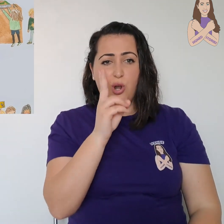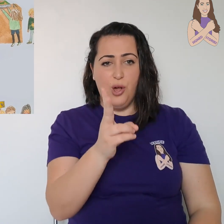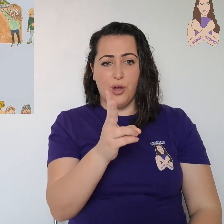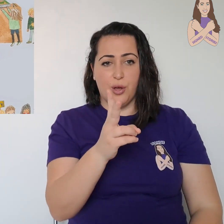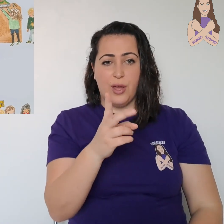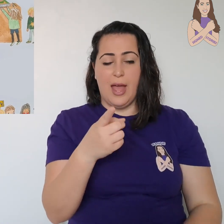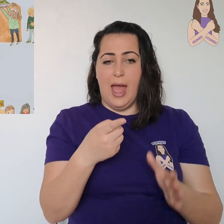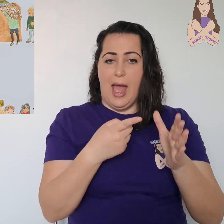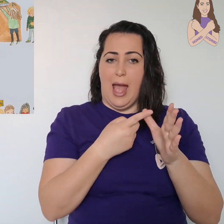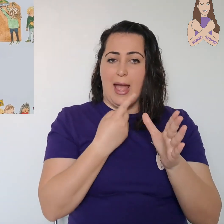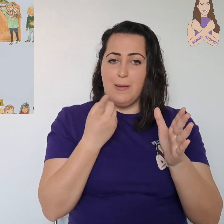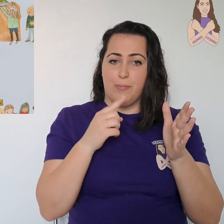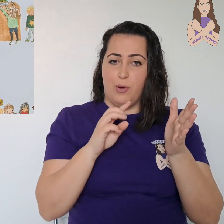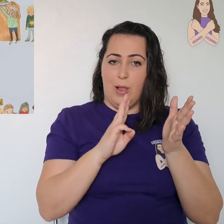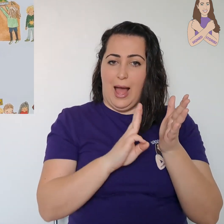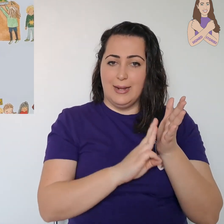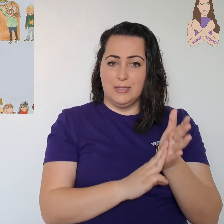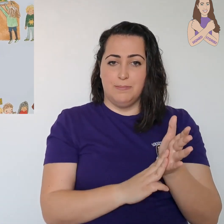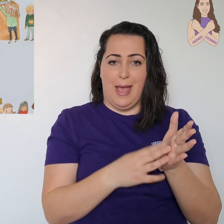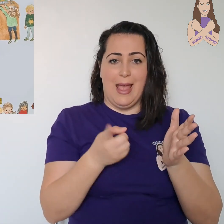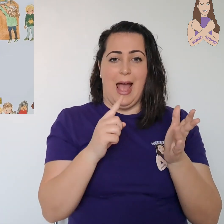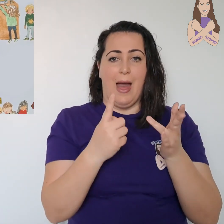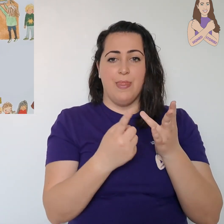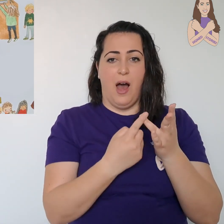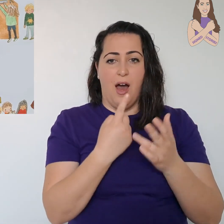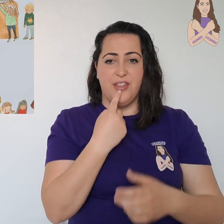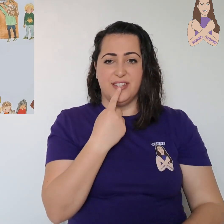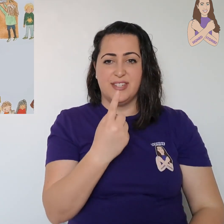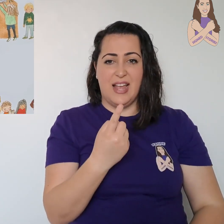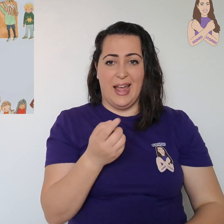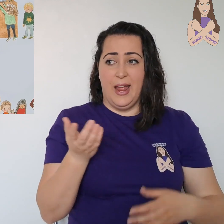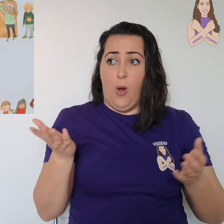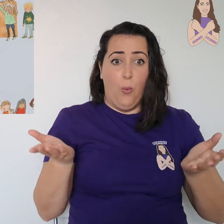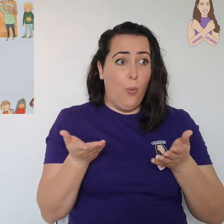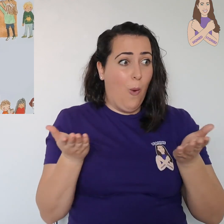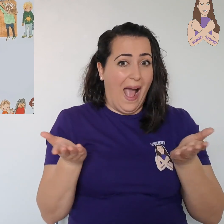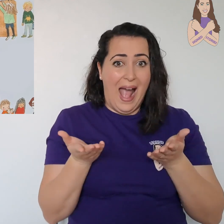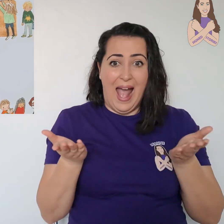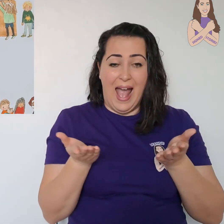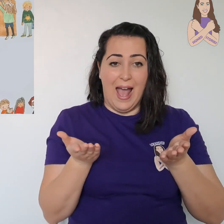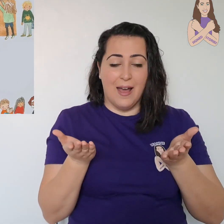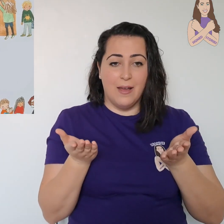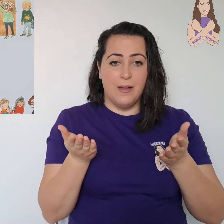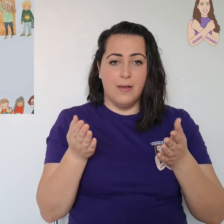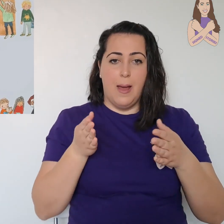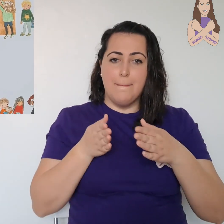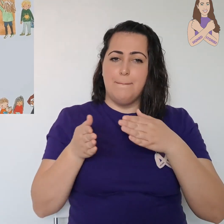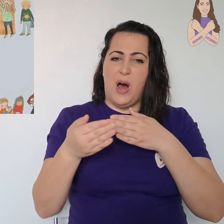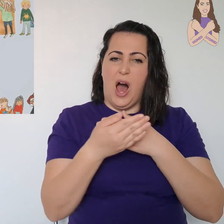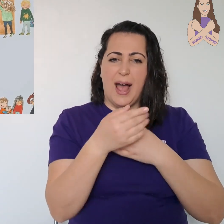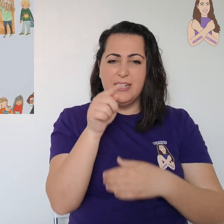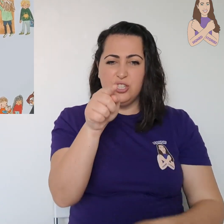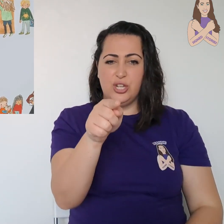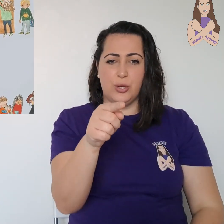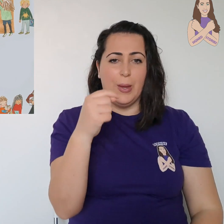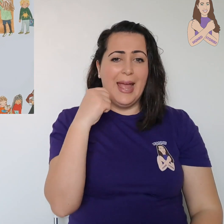"Look!" April and May and the others say, "Where?" "Behind you,